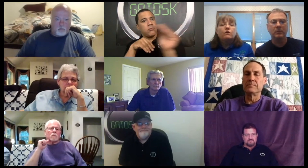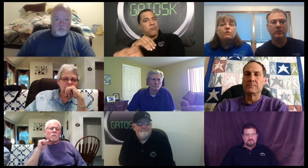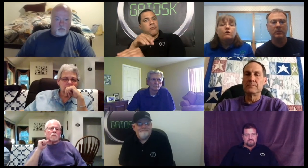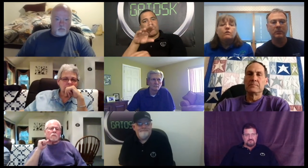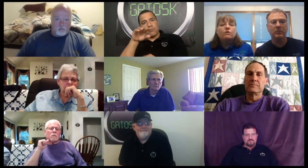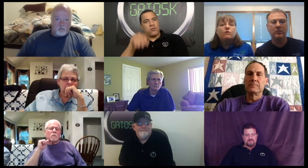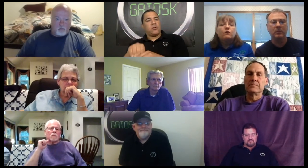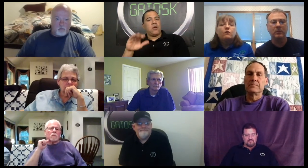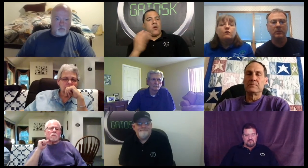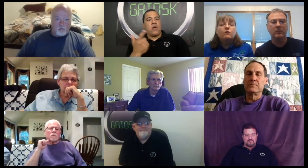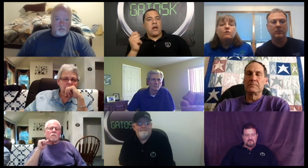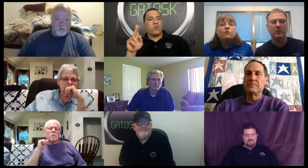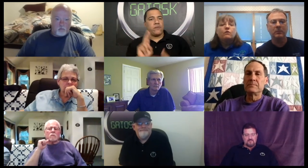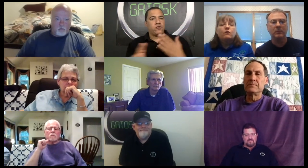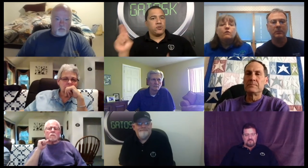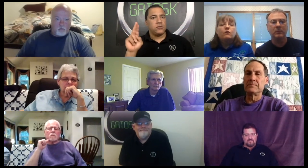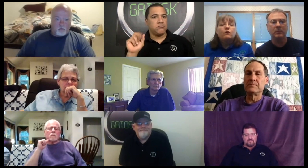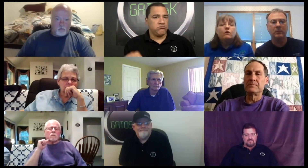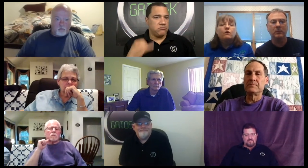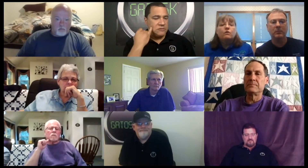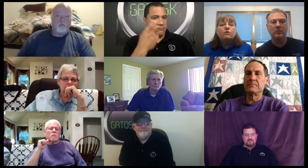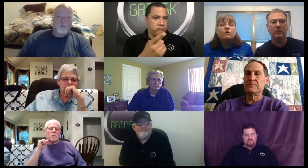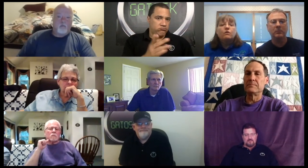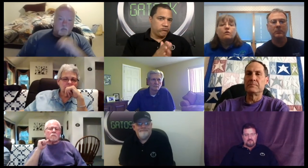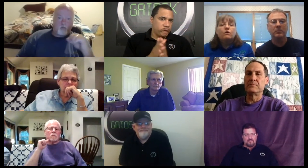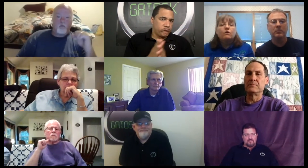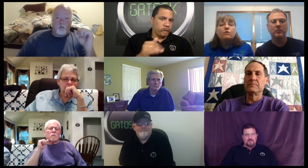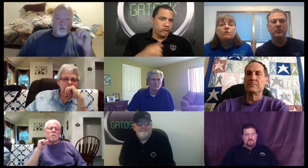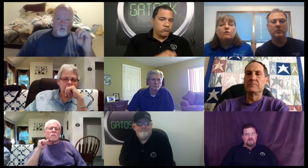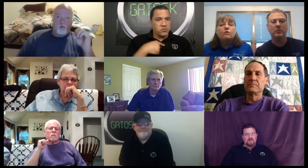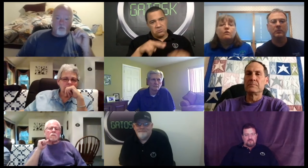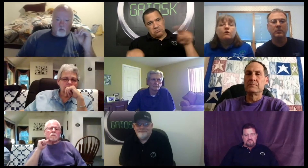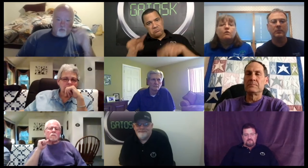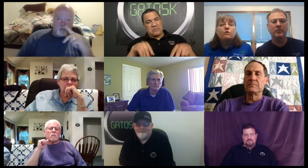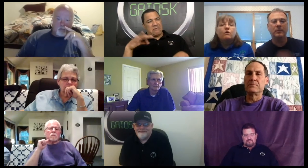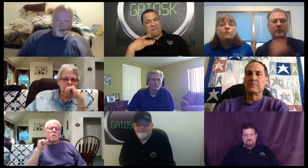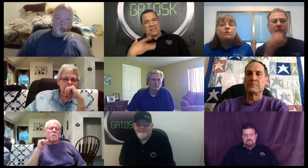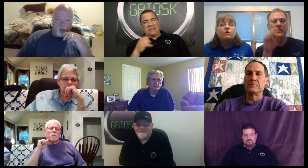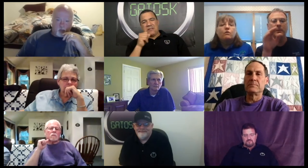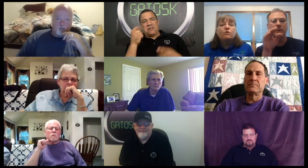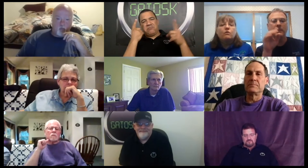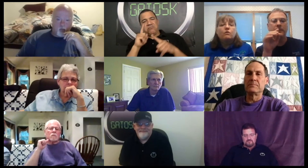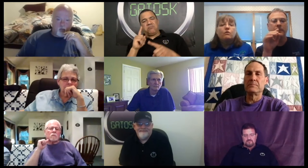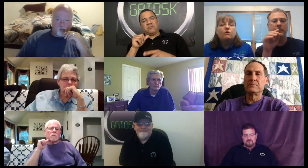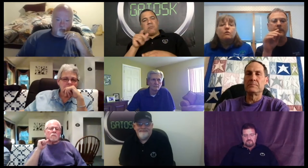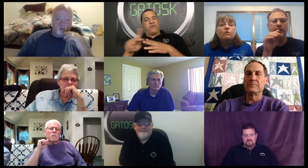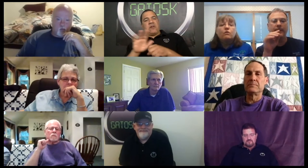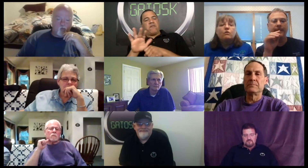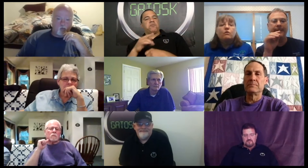video, I might be able to use your video and put it into our Gatosk University if you are so inclined. If I don't think it really